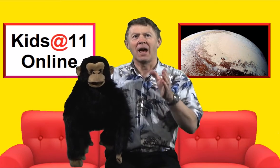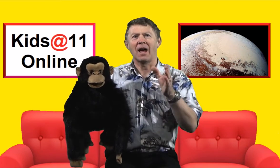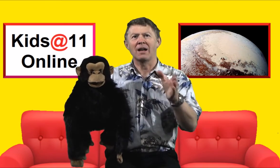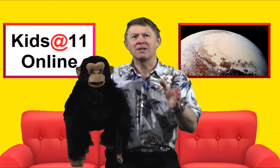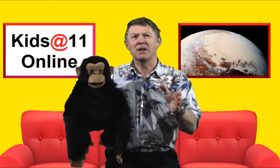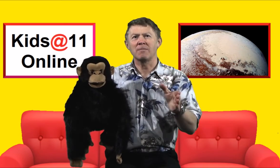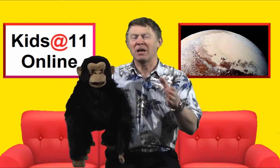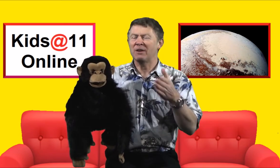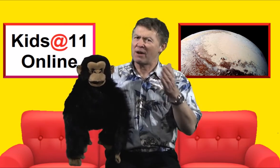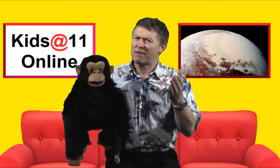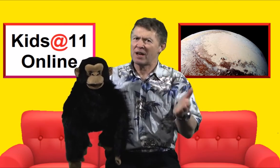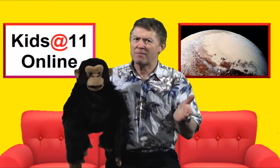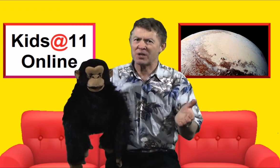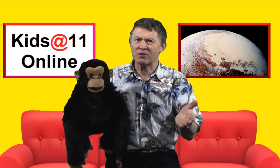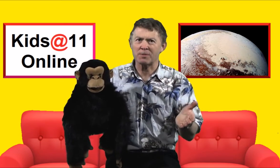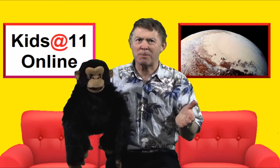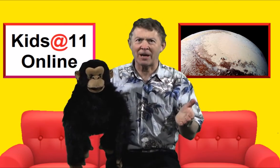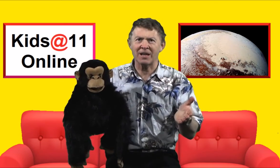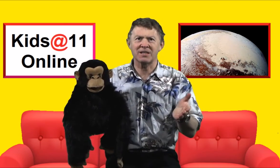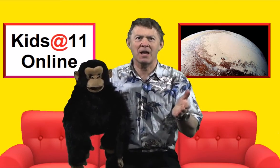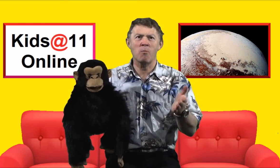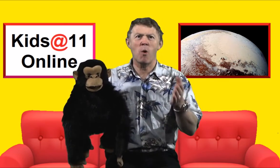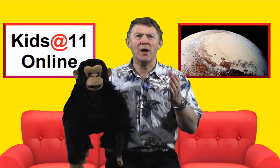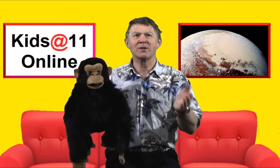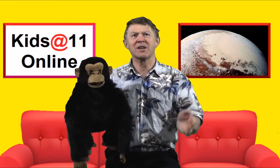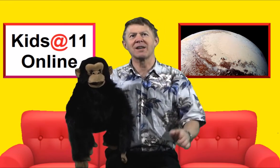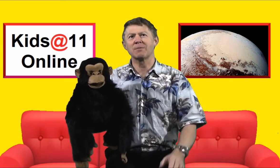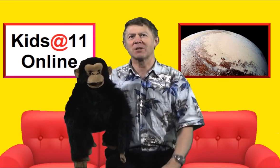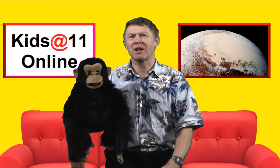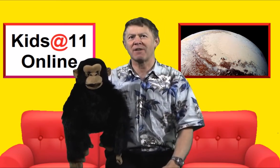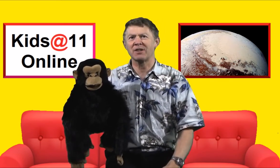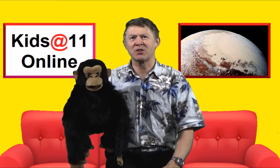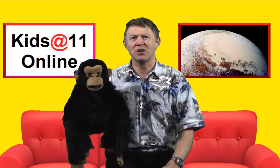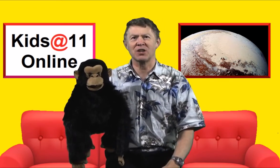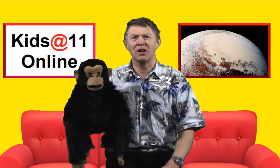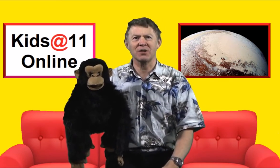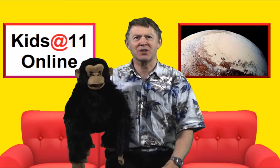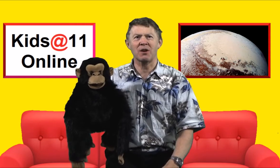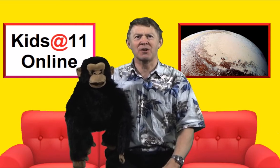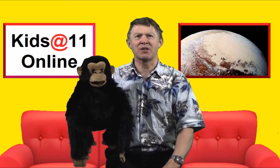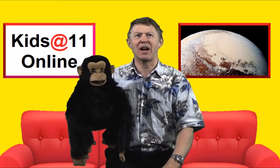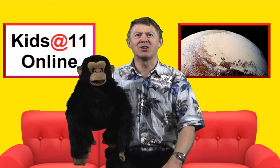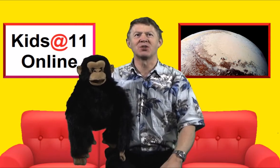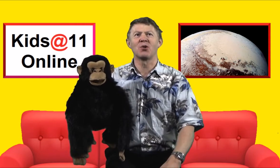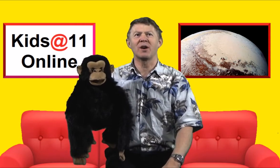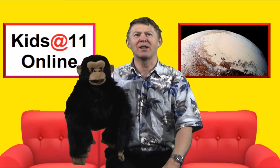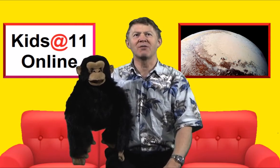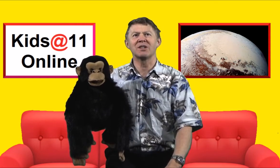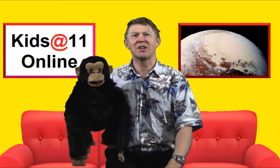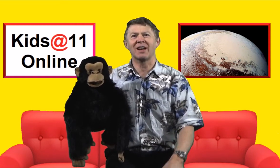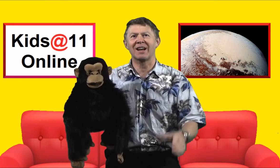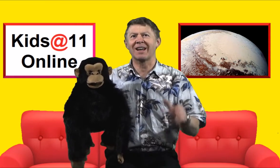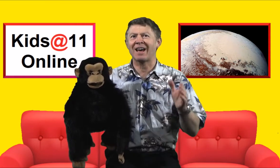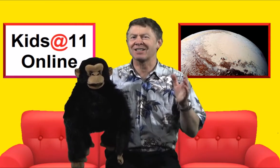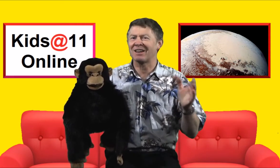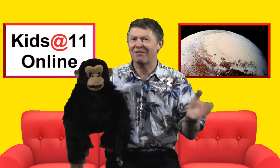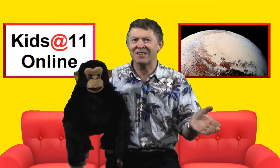And if you have any empty crisp packets, then why not take them to St. Faith's Church in Lee-on-the-Solent and join the recycling at St. Faith's Lee.